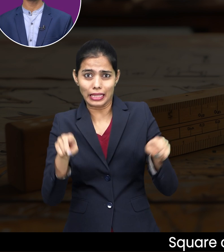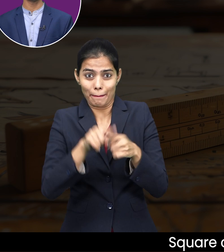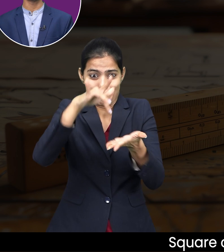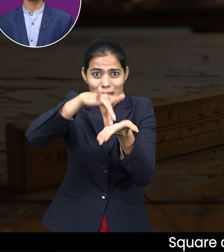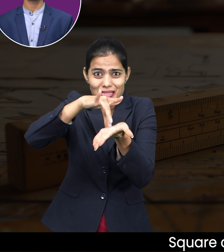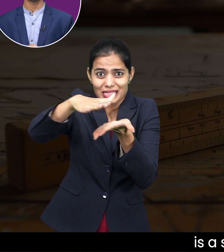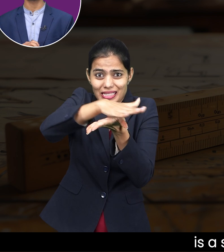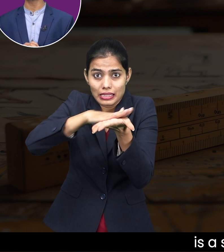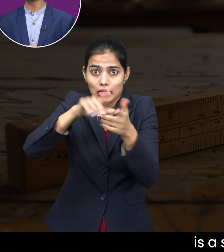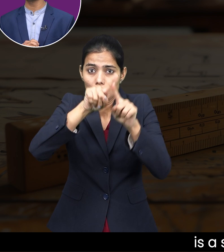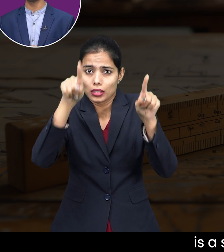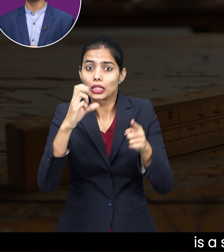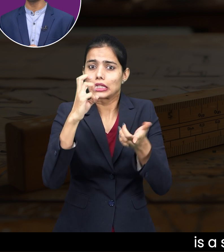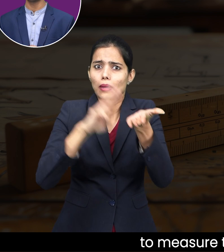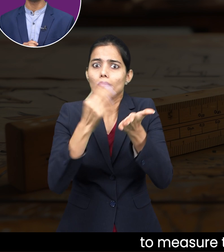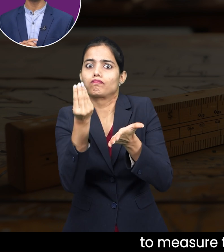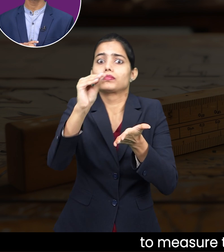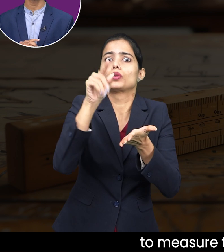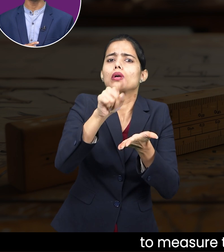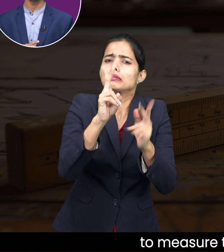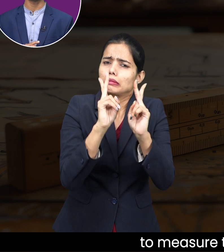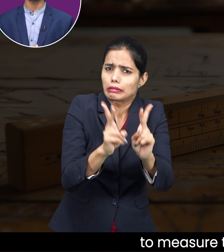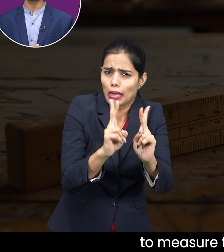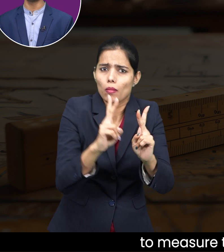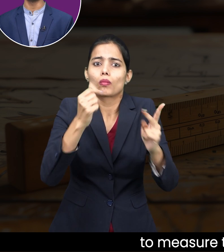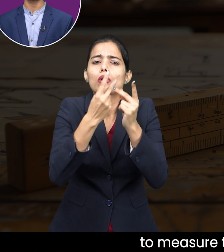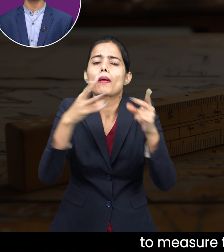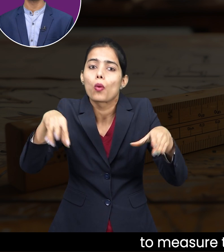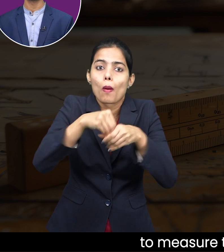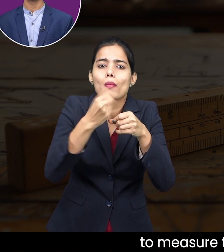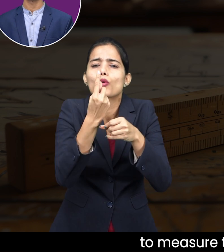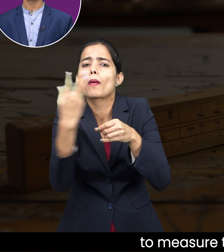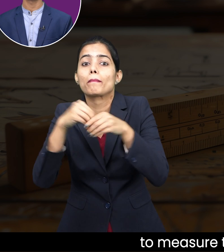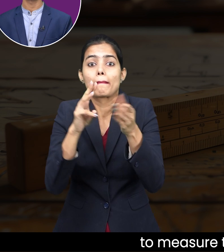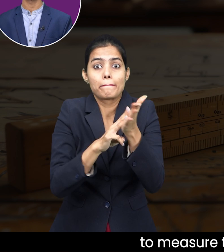Square centimeter is a standard unit to measure the area of a surface.